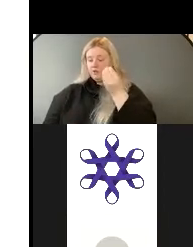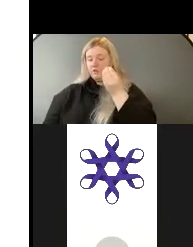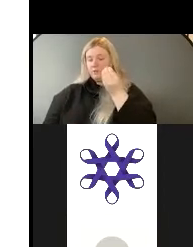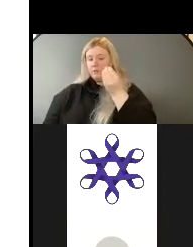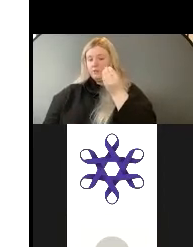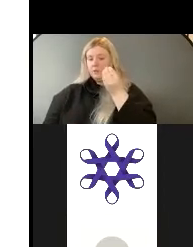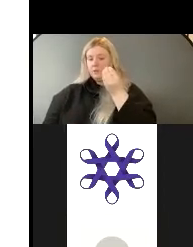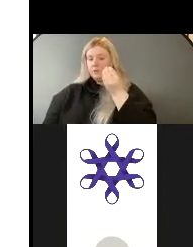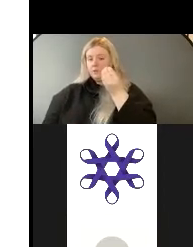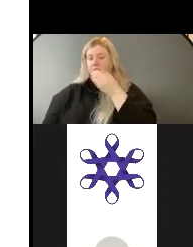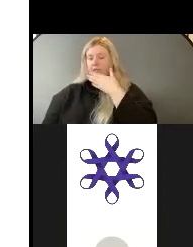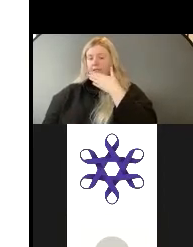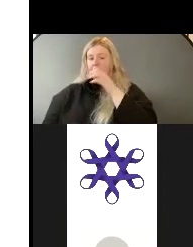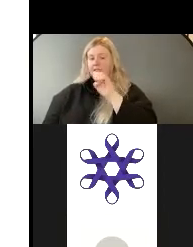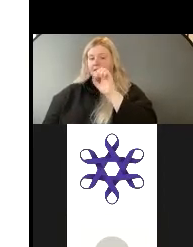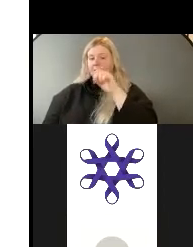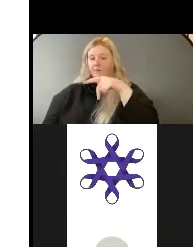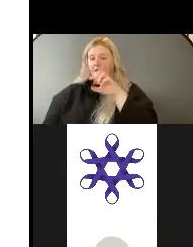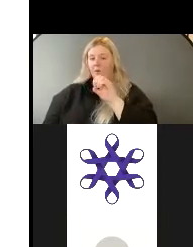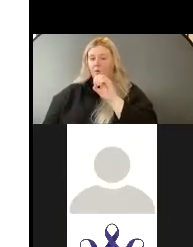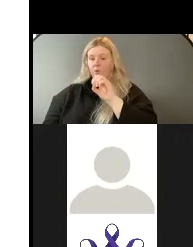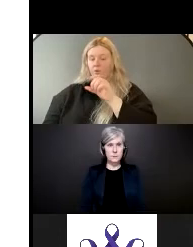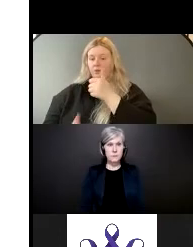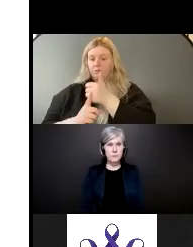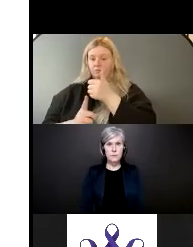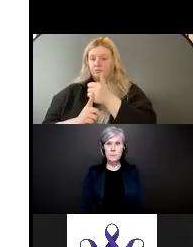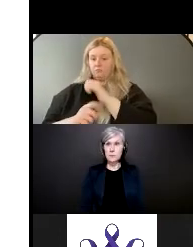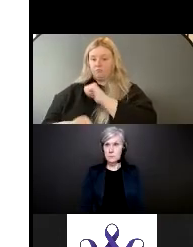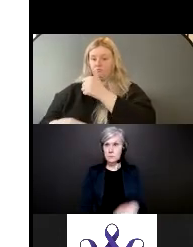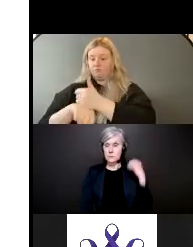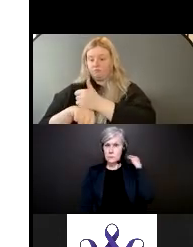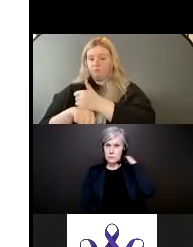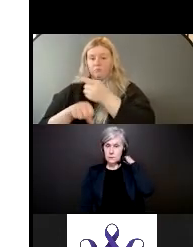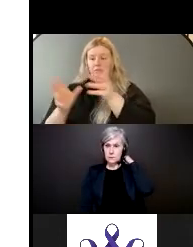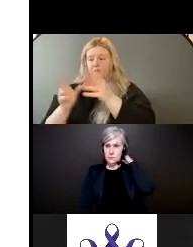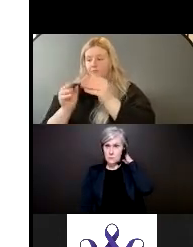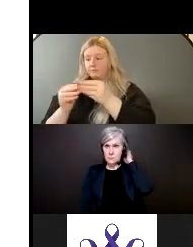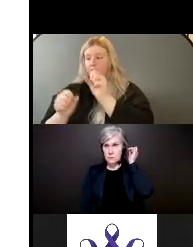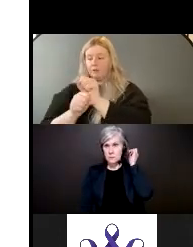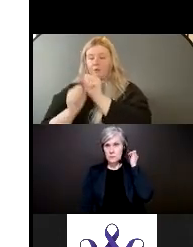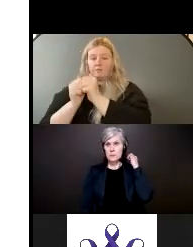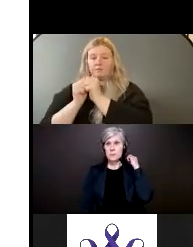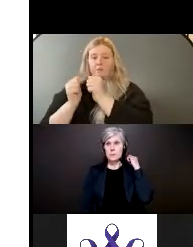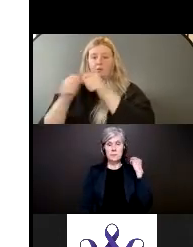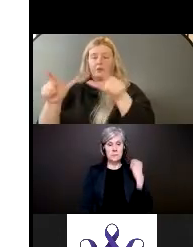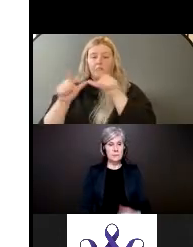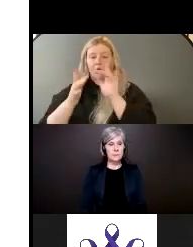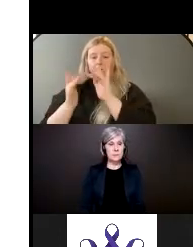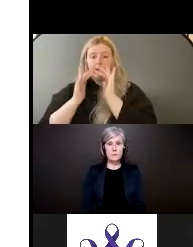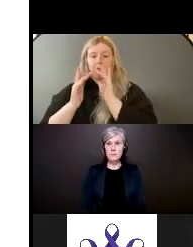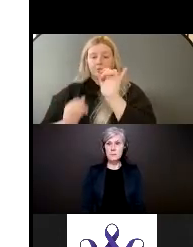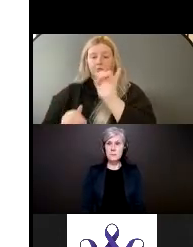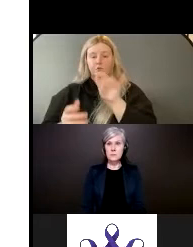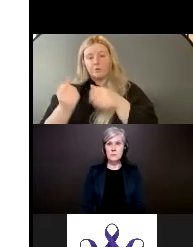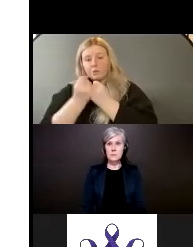the Elder Abuse Prevention Ontario. They deliver this content. They work with the local networks to do it too. So support your